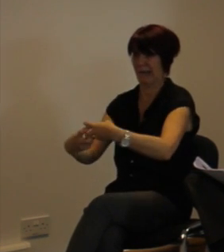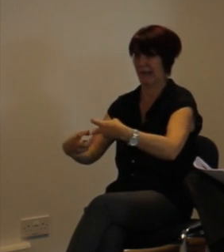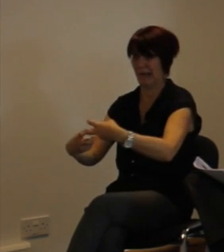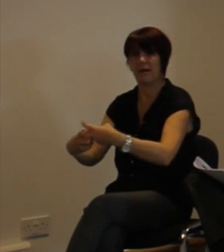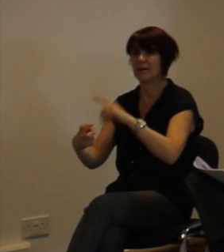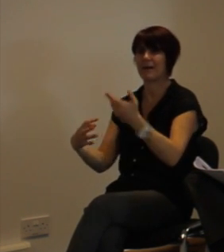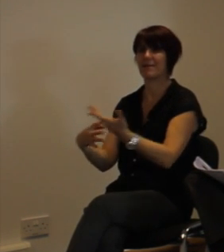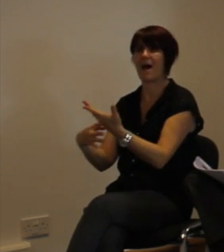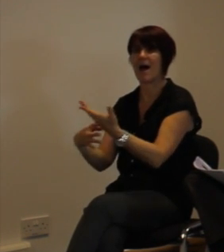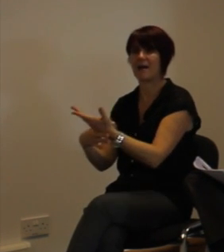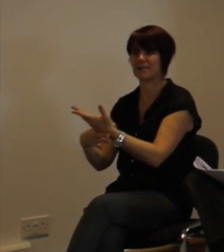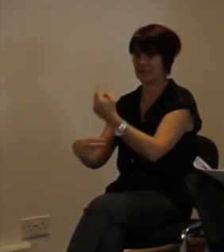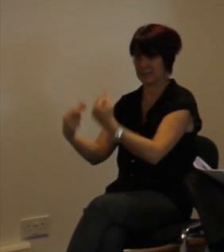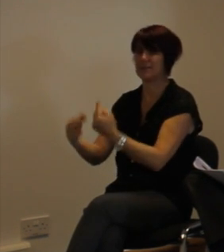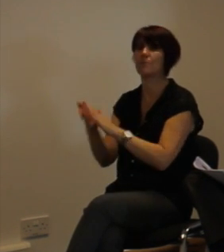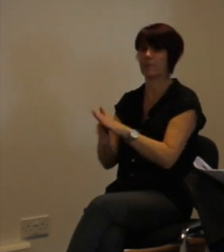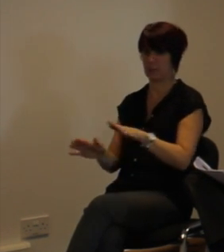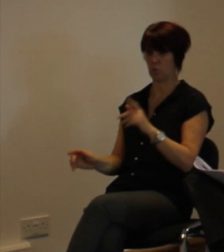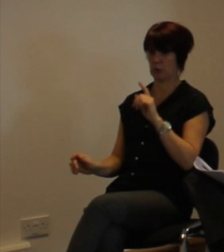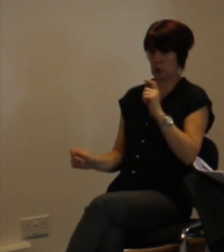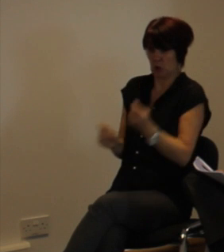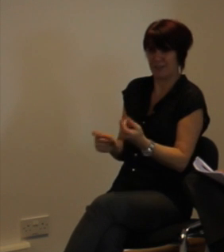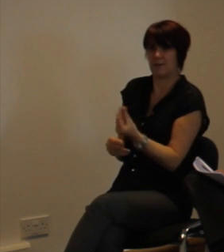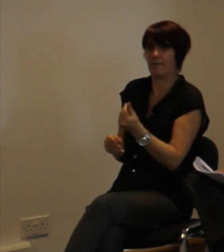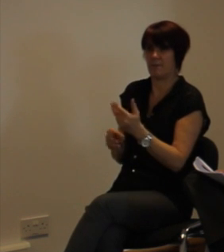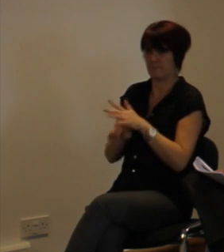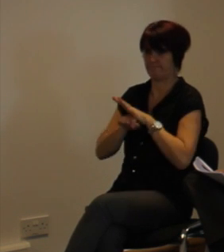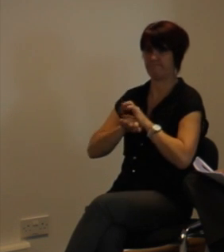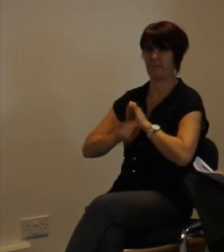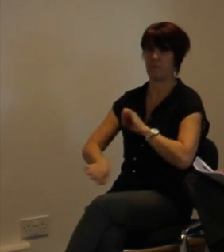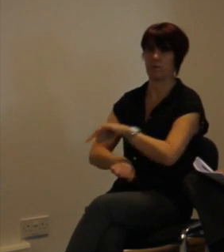accessing assessment, accessing their learning.